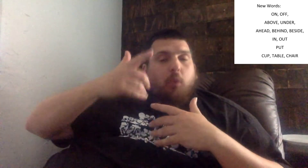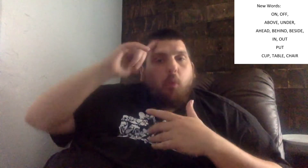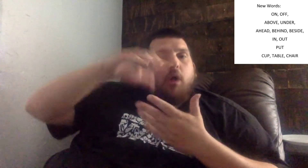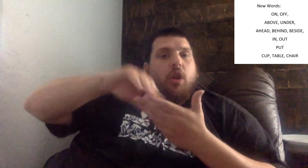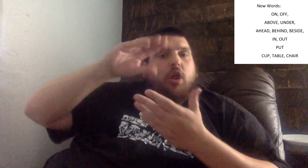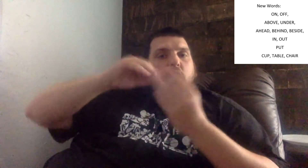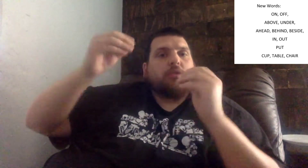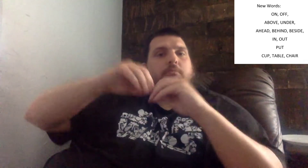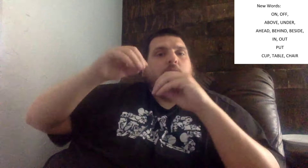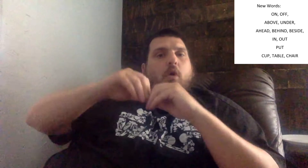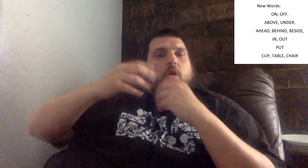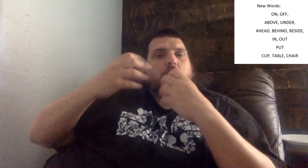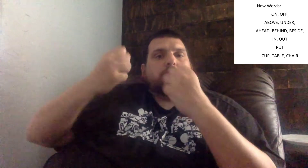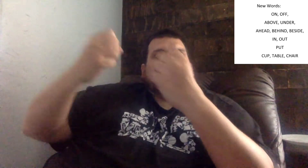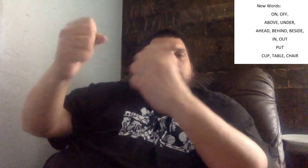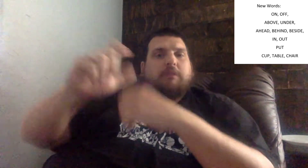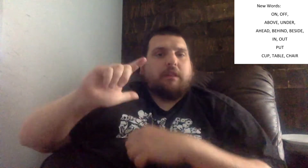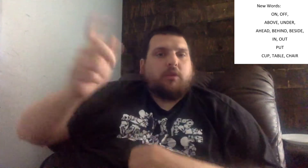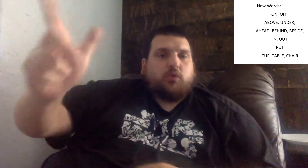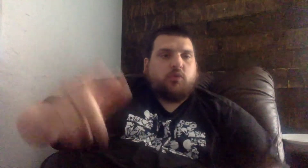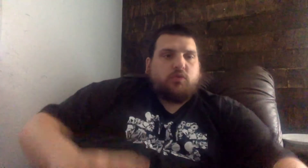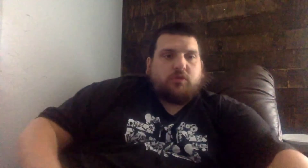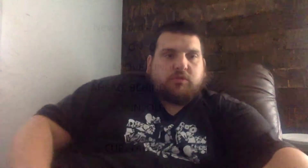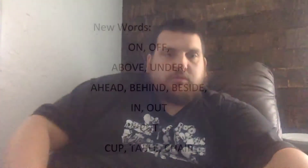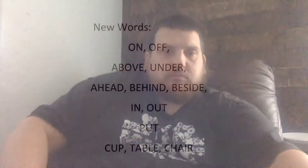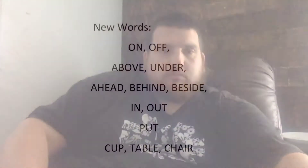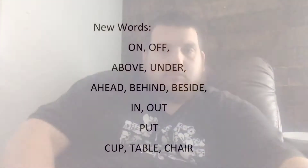you take more classes, you'll learn more signs later.